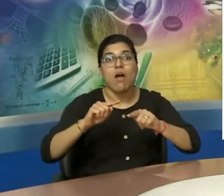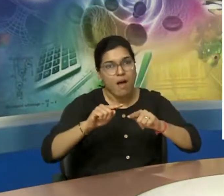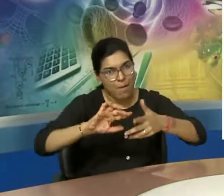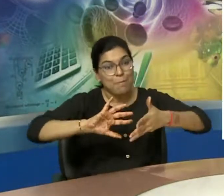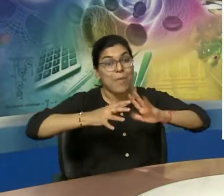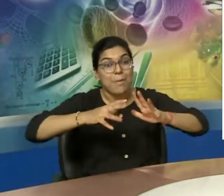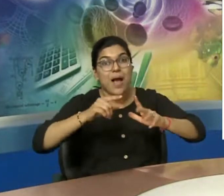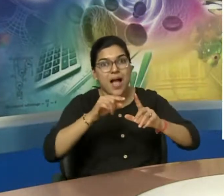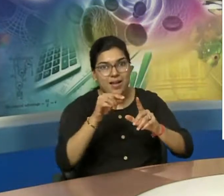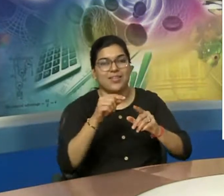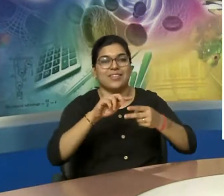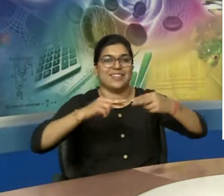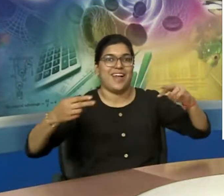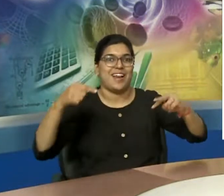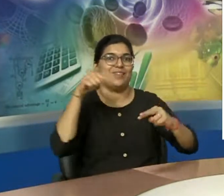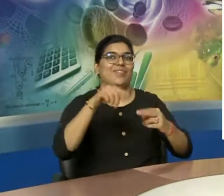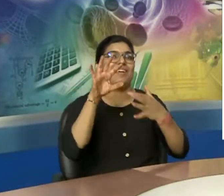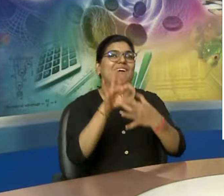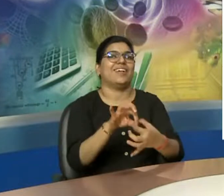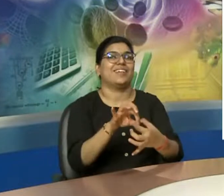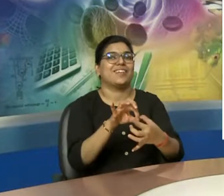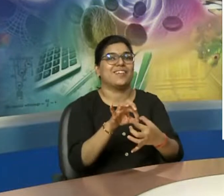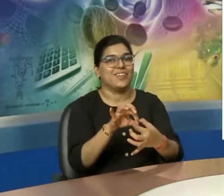but taste also has some variation.